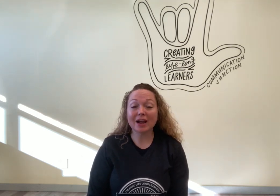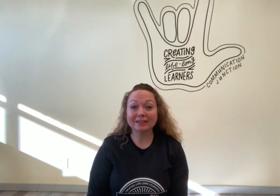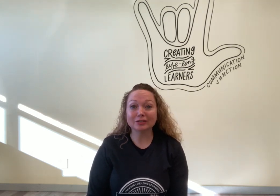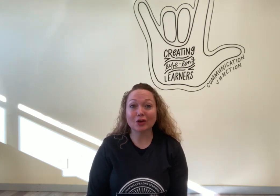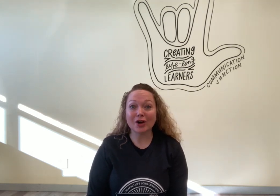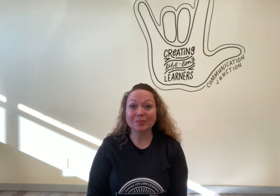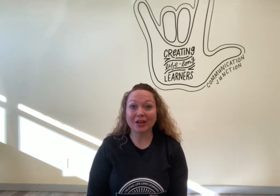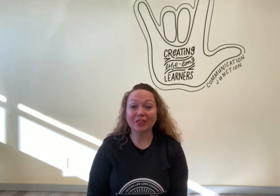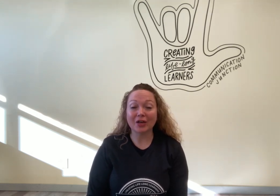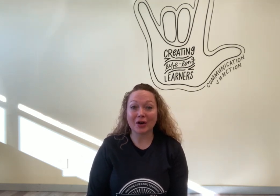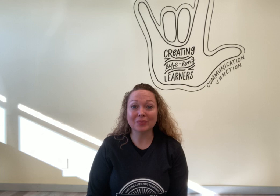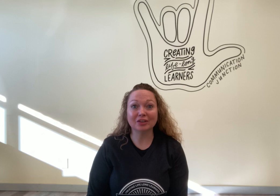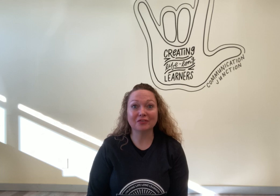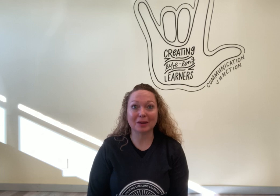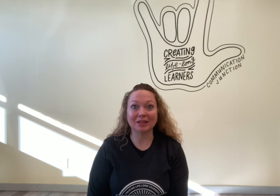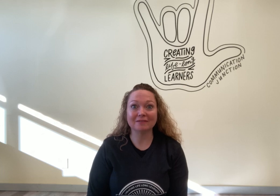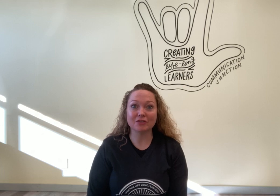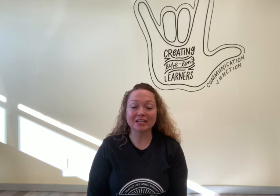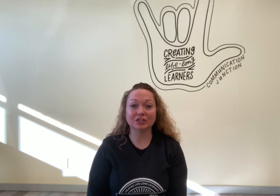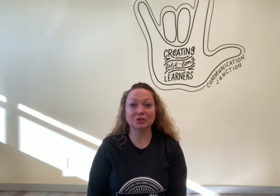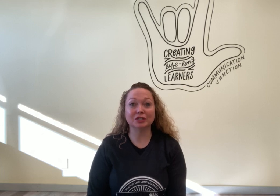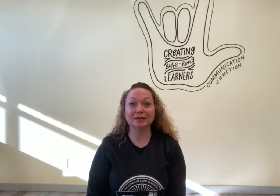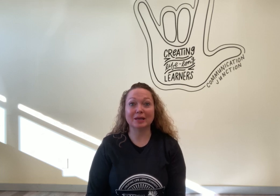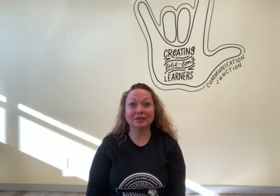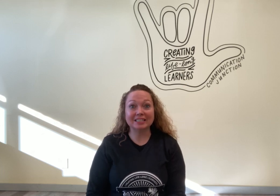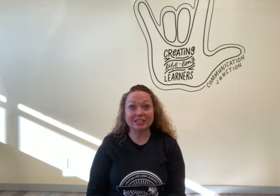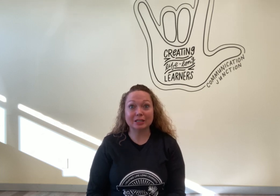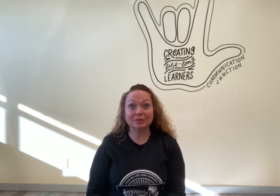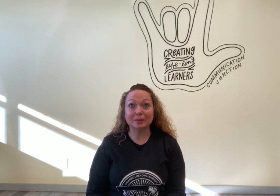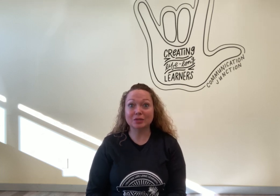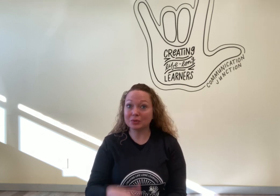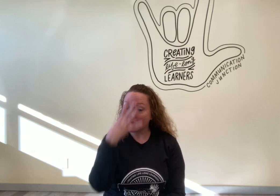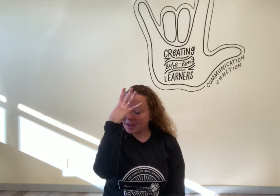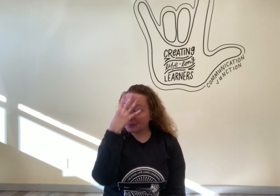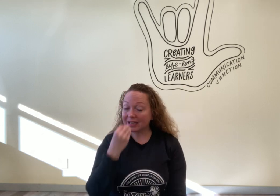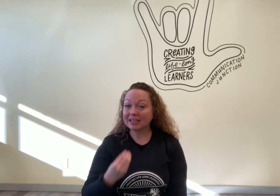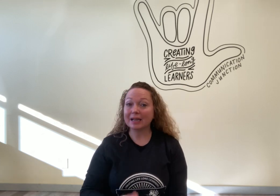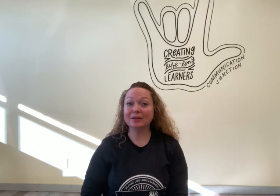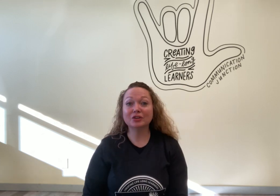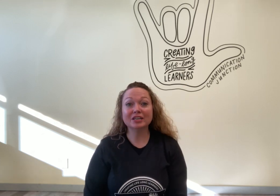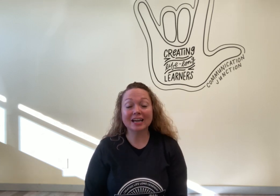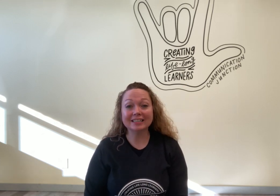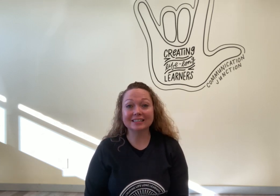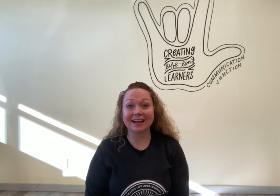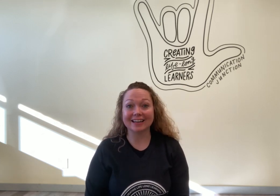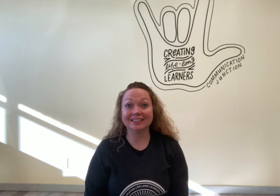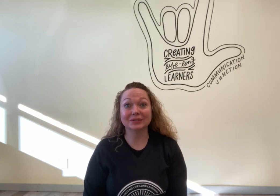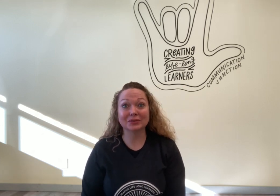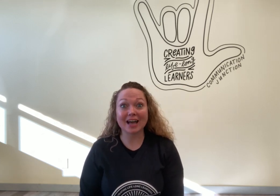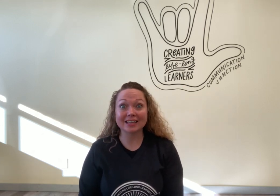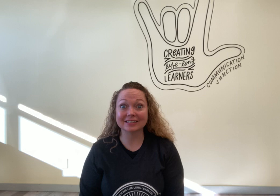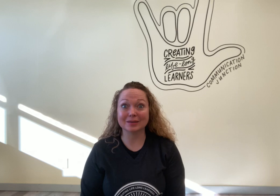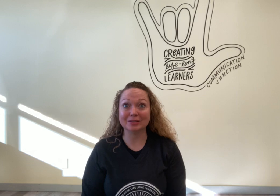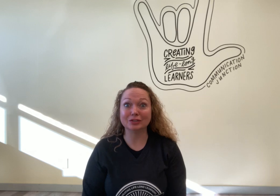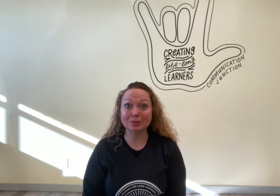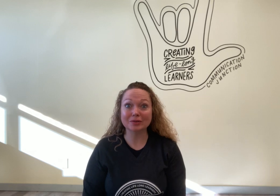practice all month long with your family and friends. So you're going to be able to teach them some new bedtime and good night signs. So that is going to be super